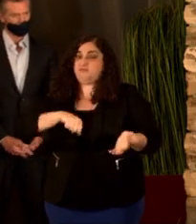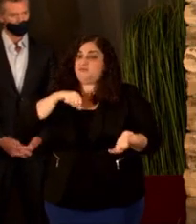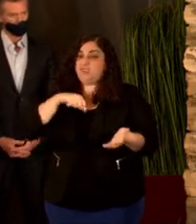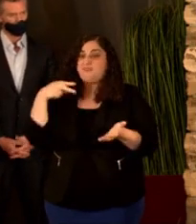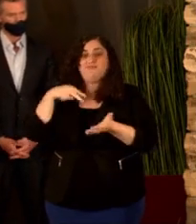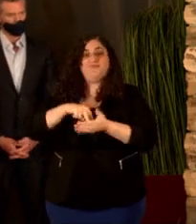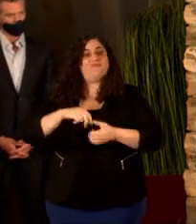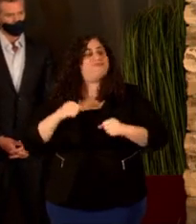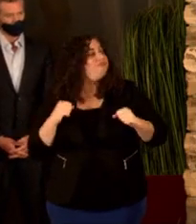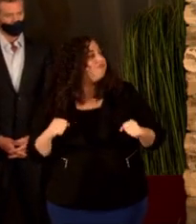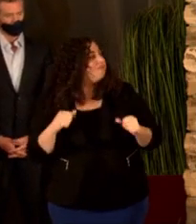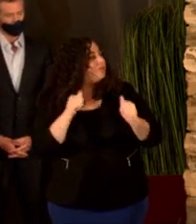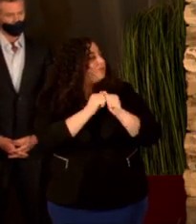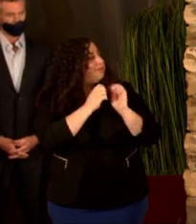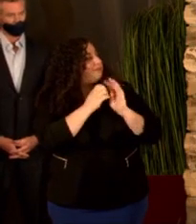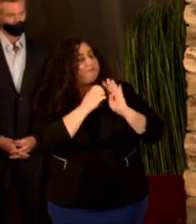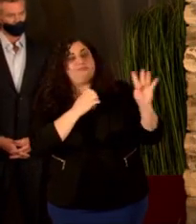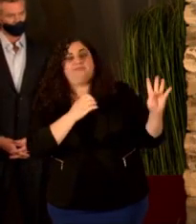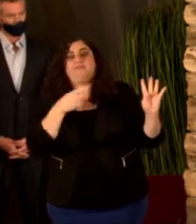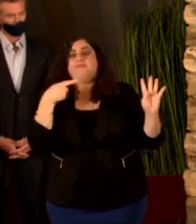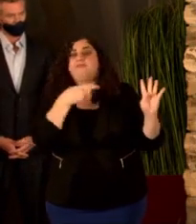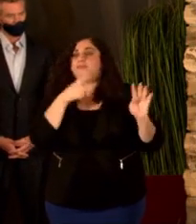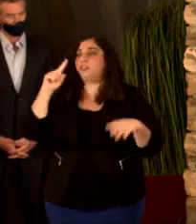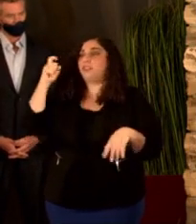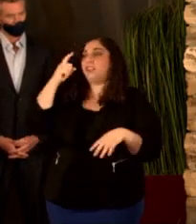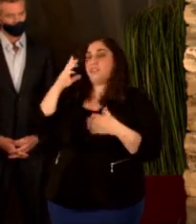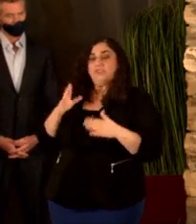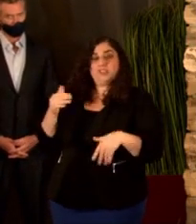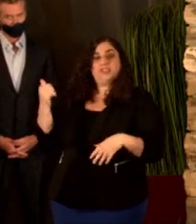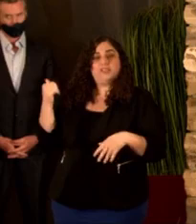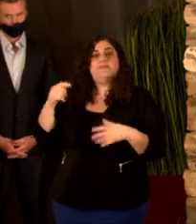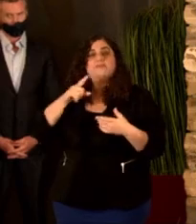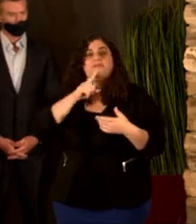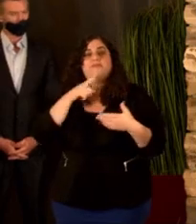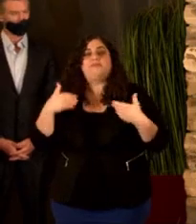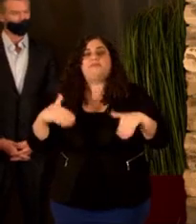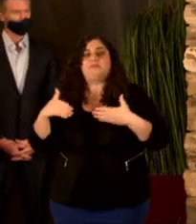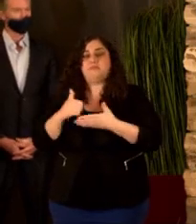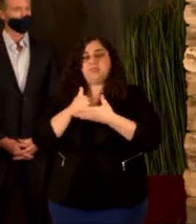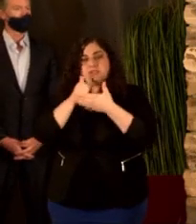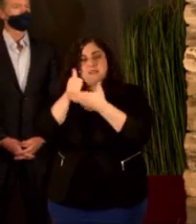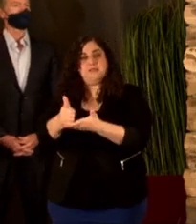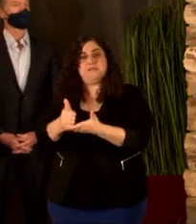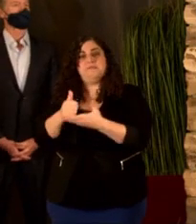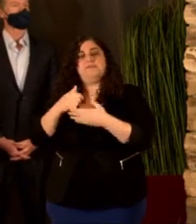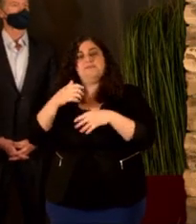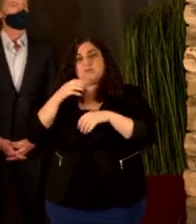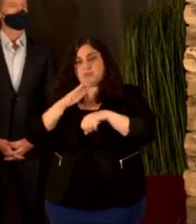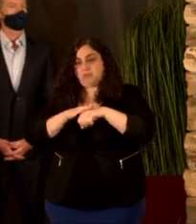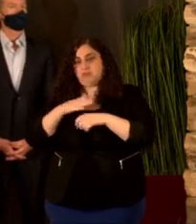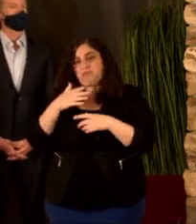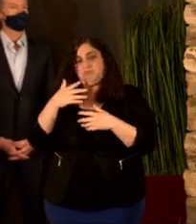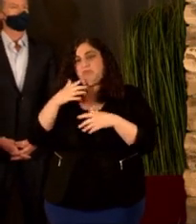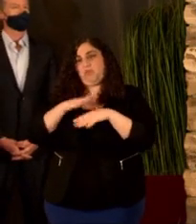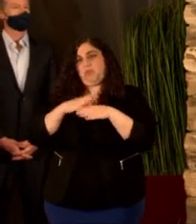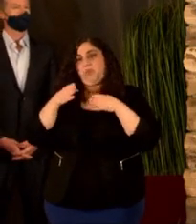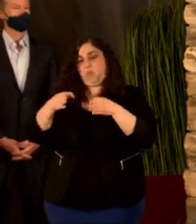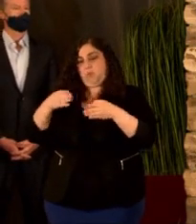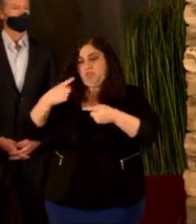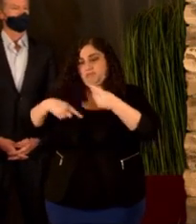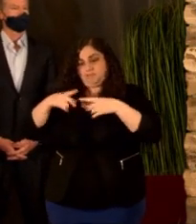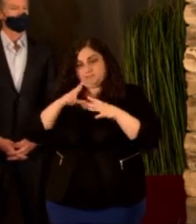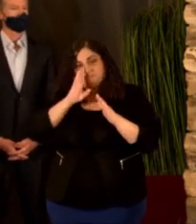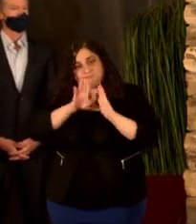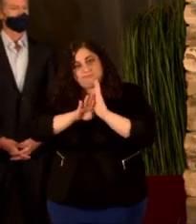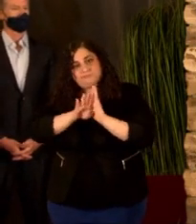Fletcher and our governor to announce that help is on the way and that we can, in fact, address this urgent crisis. Governor, I